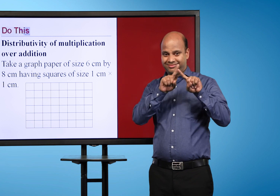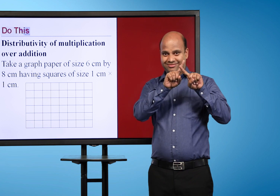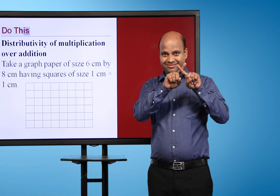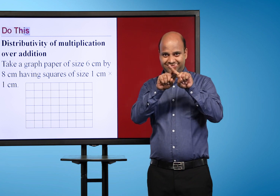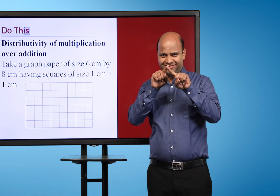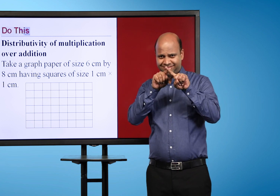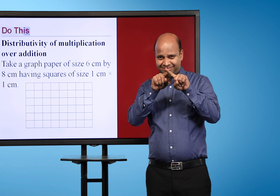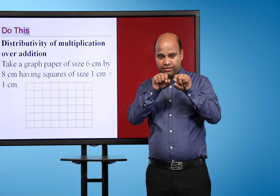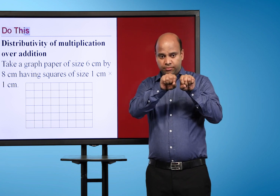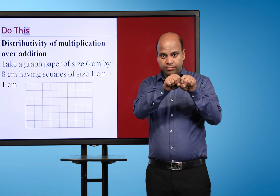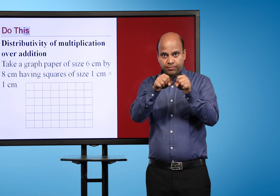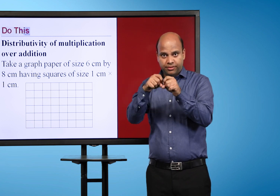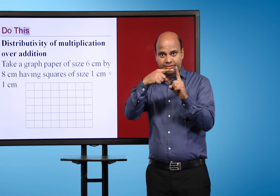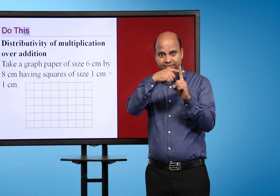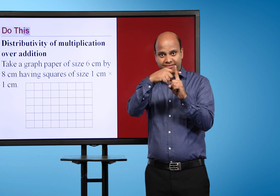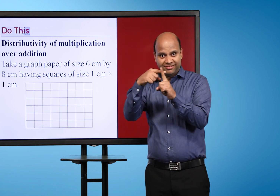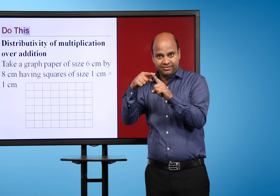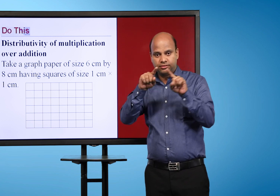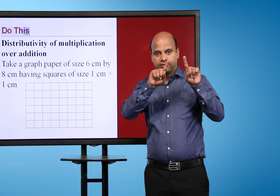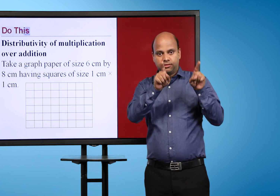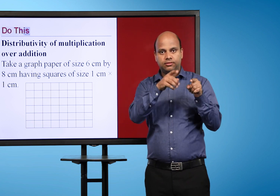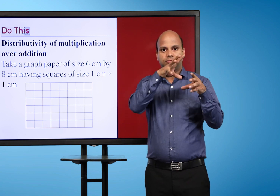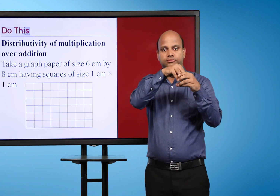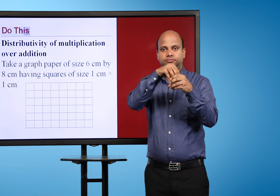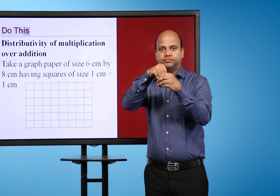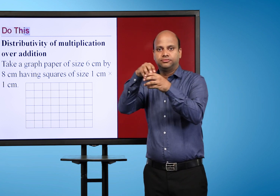Distributivity of multiplication over addition.